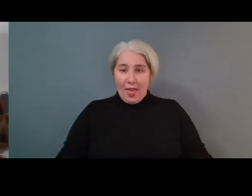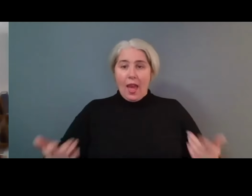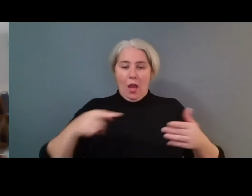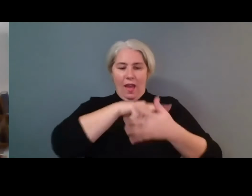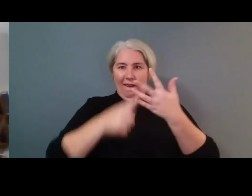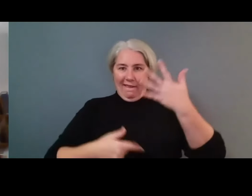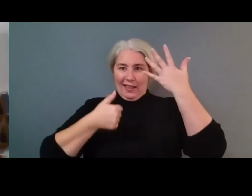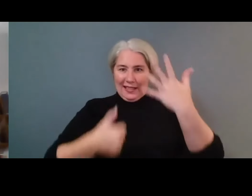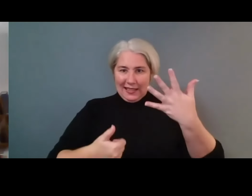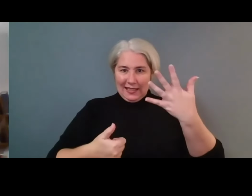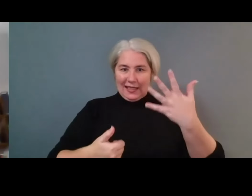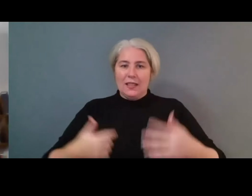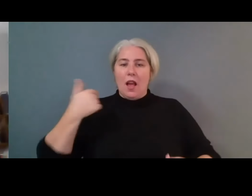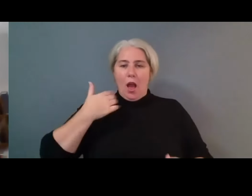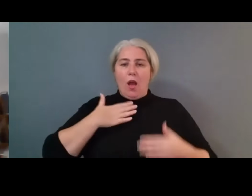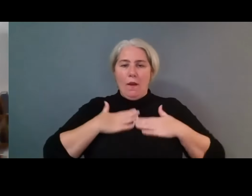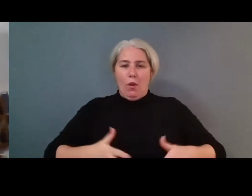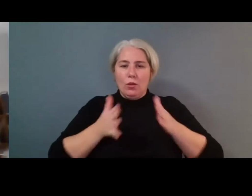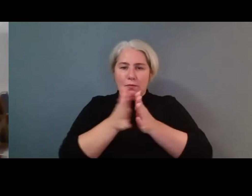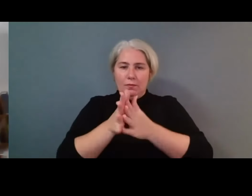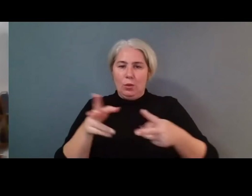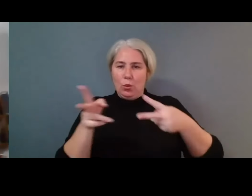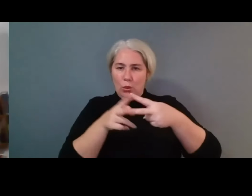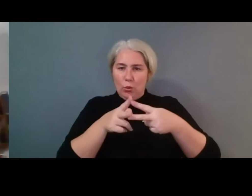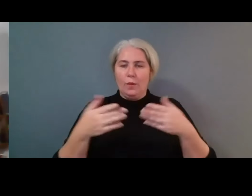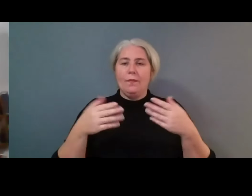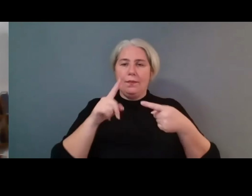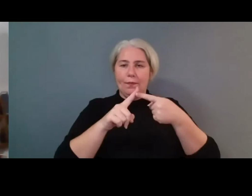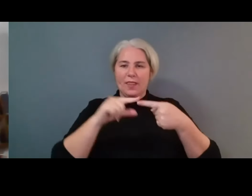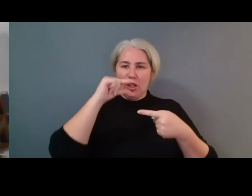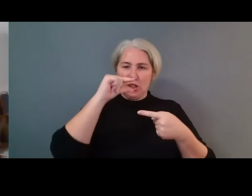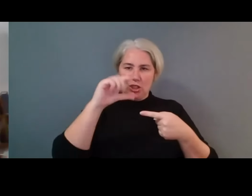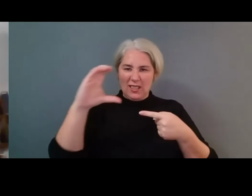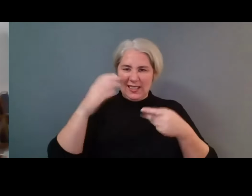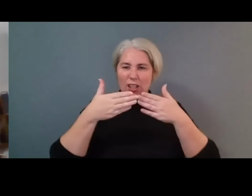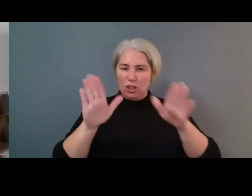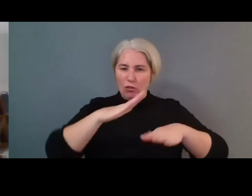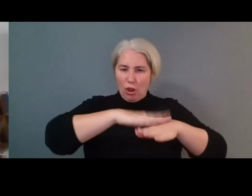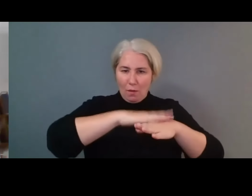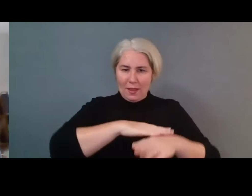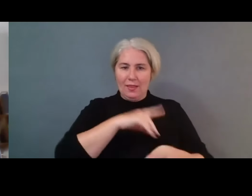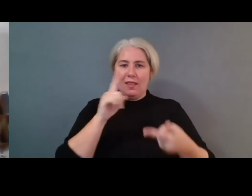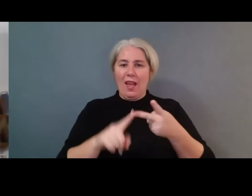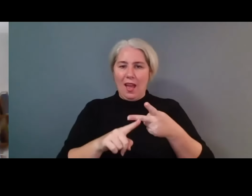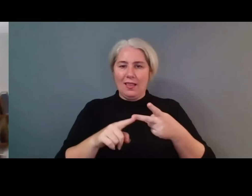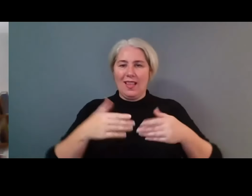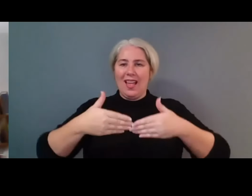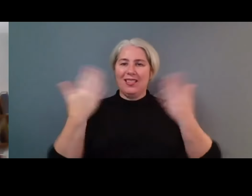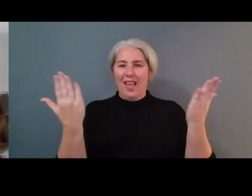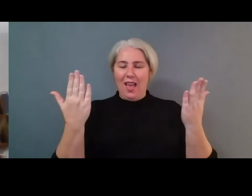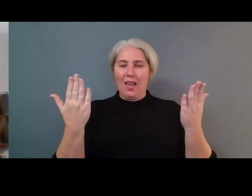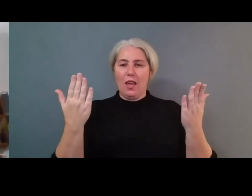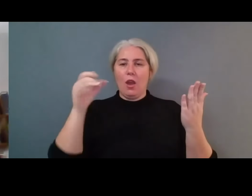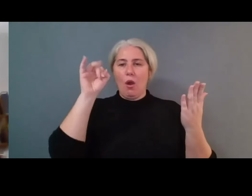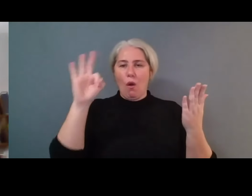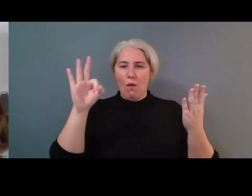the day of general discussions, which is part of that procedure of making a general comment. And then I